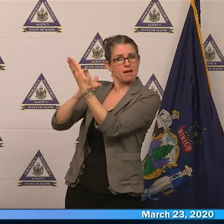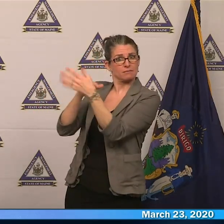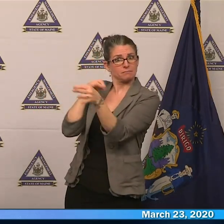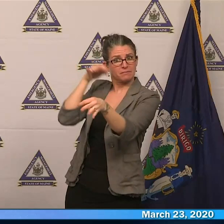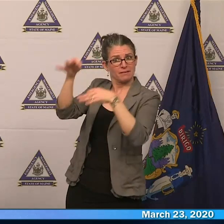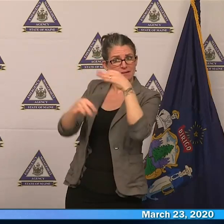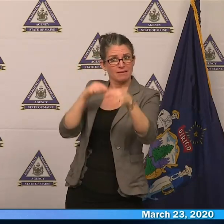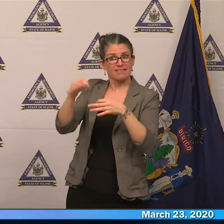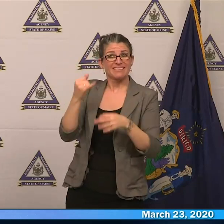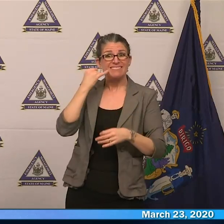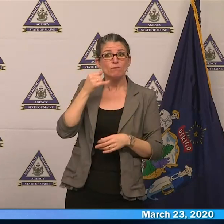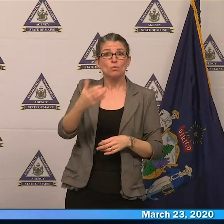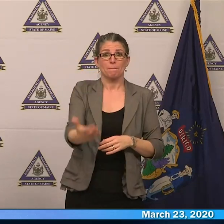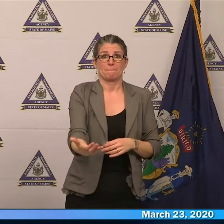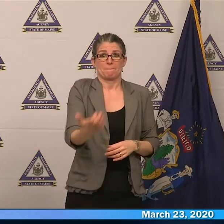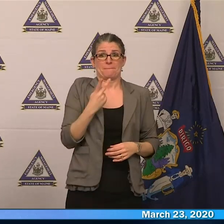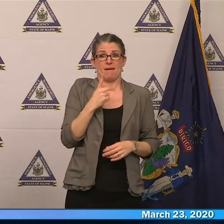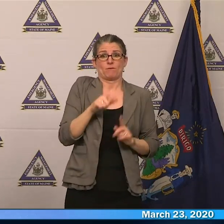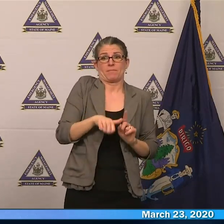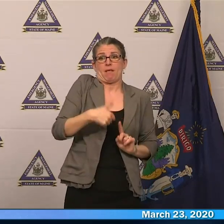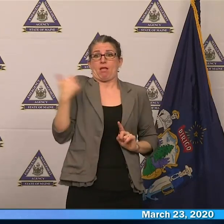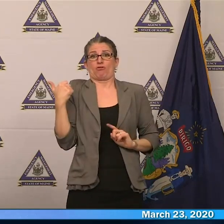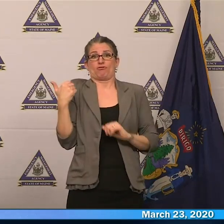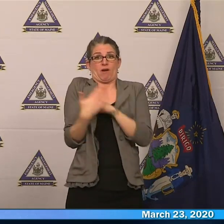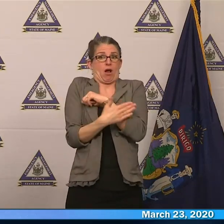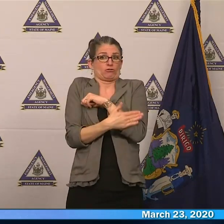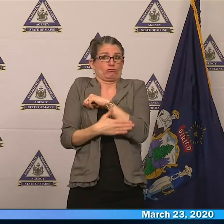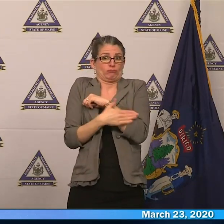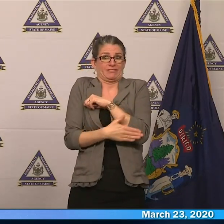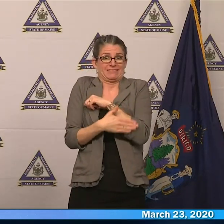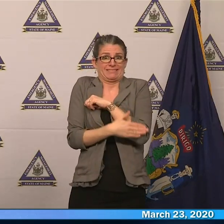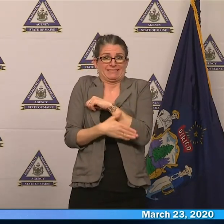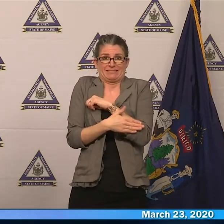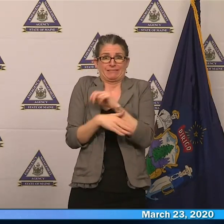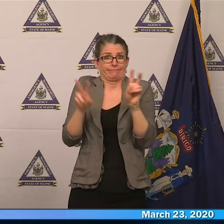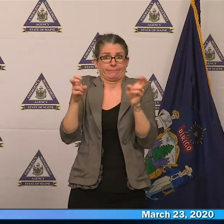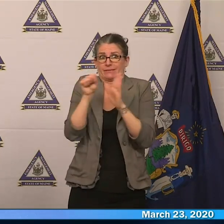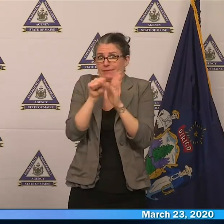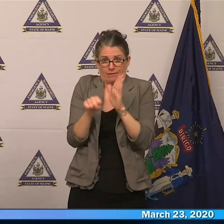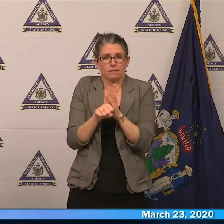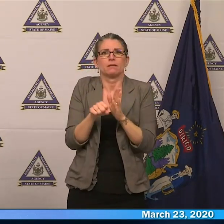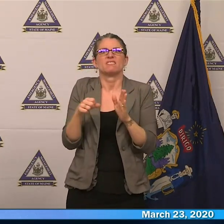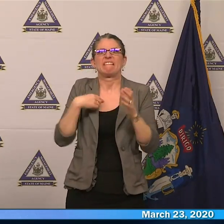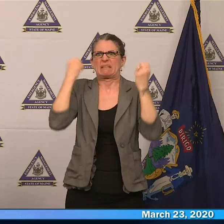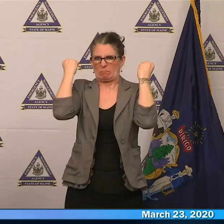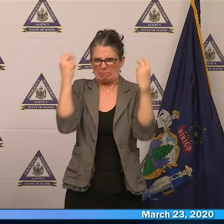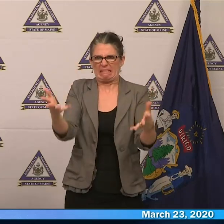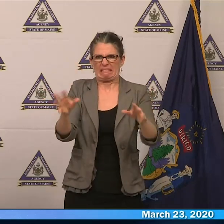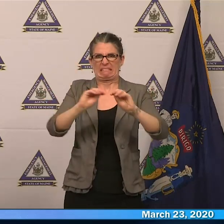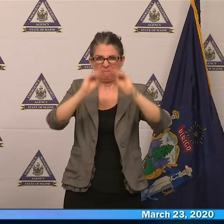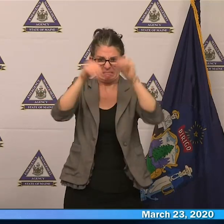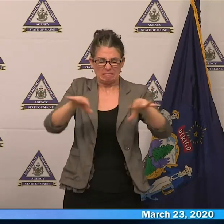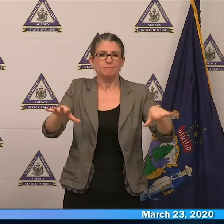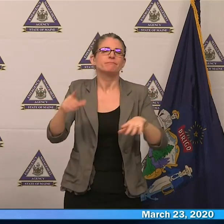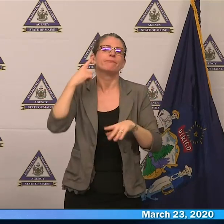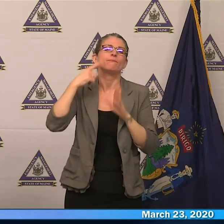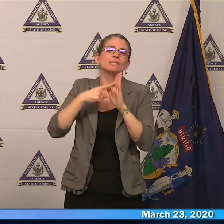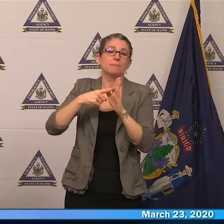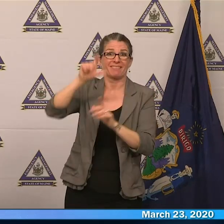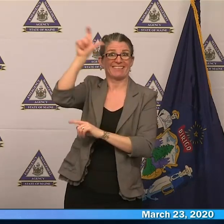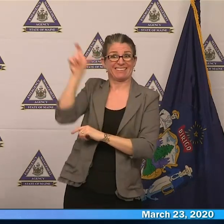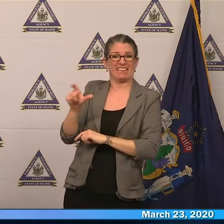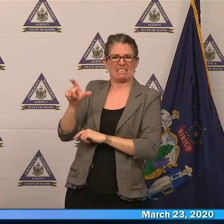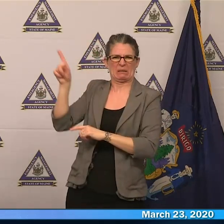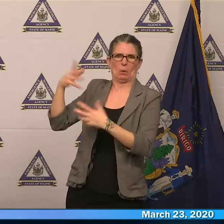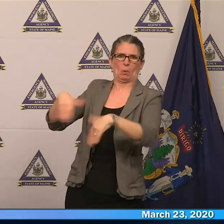are known to have high levels of COVID-19 transmission, these are countries like Italy, as an example, they